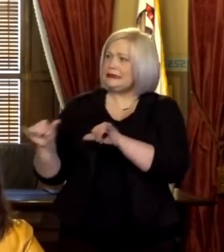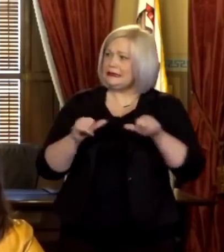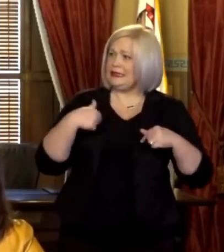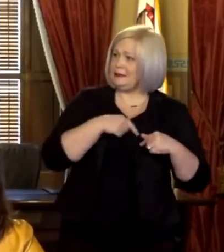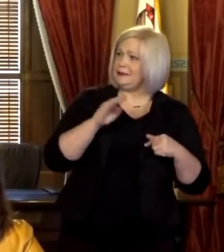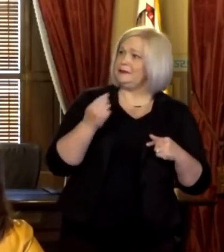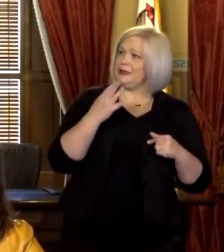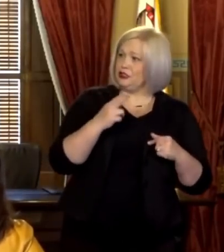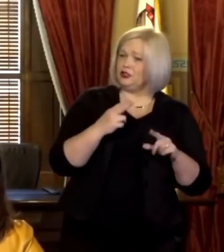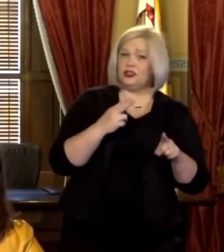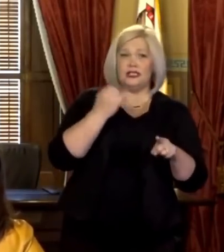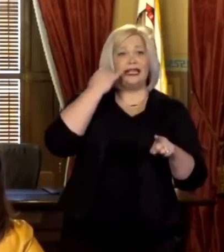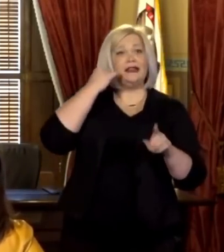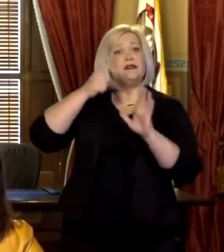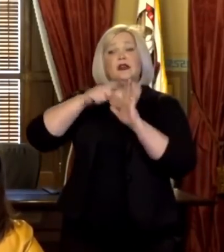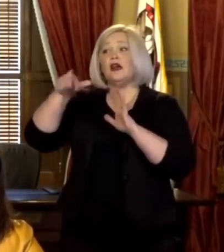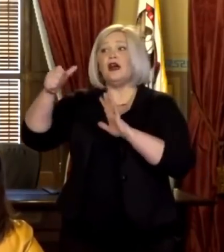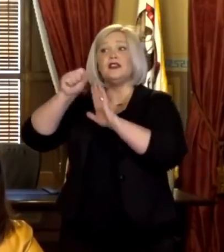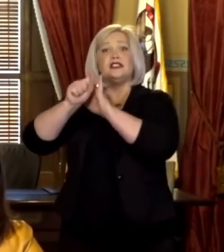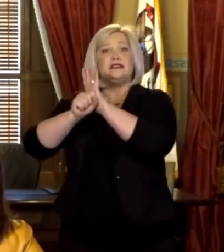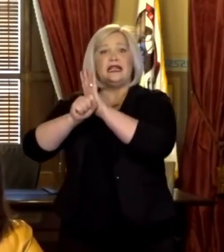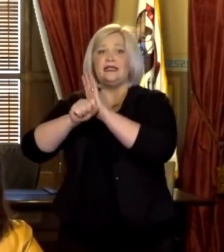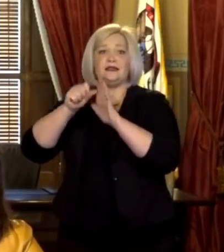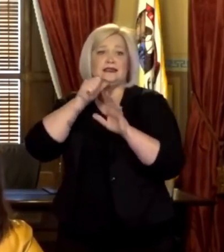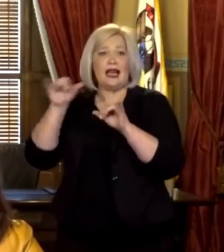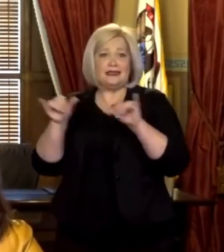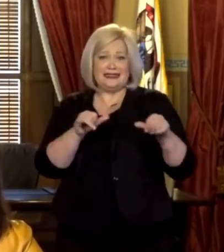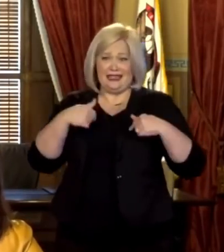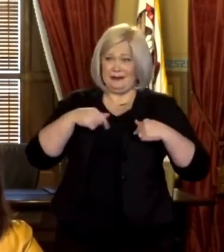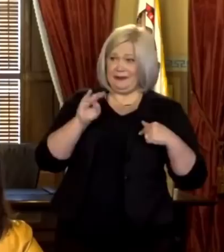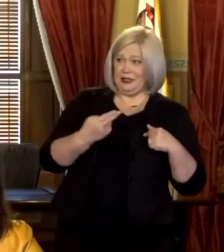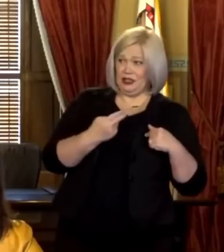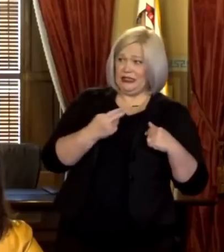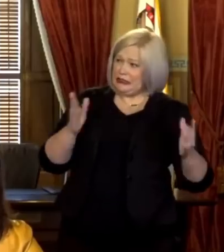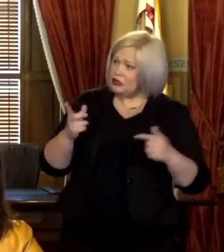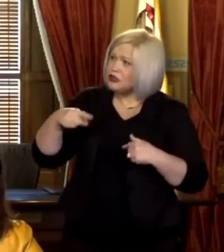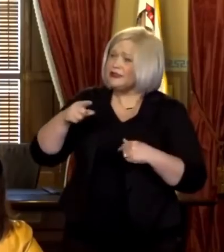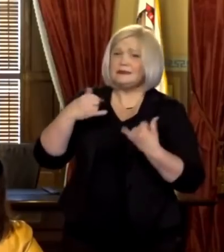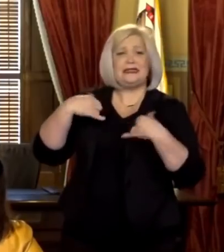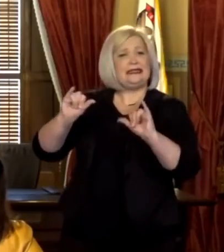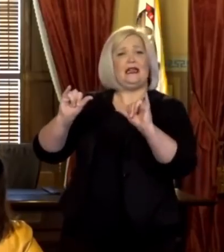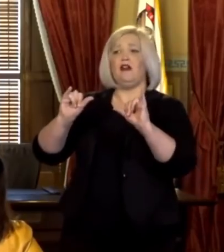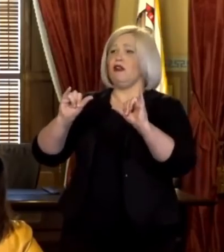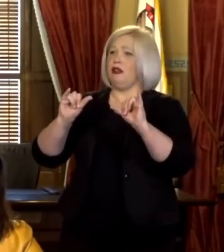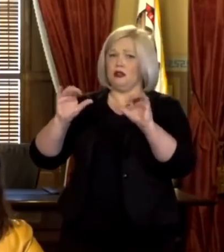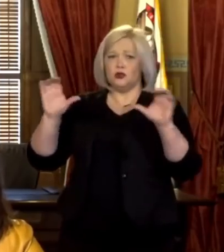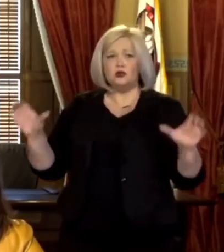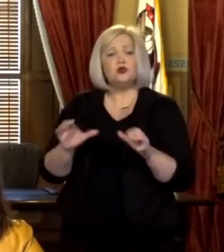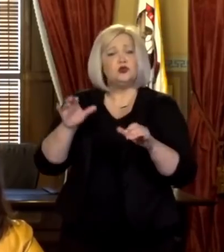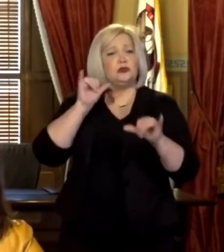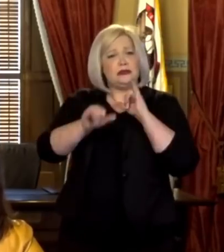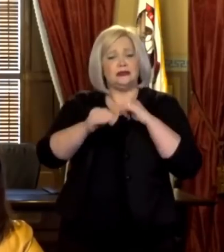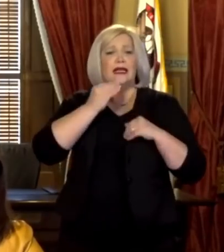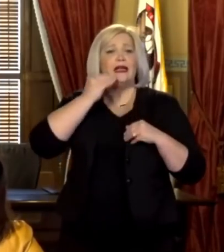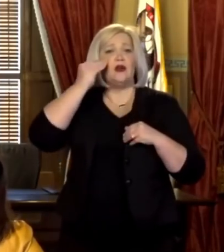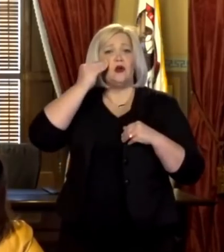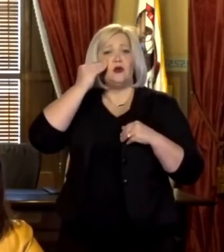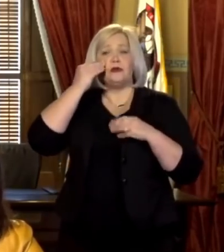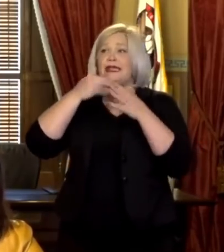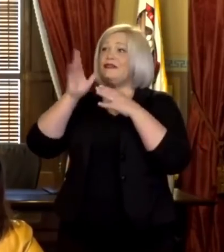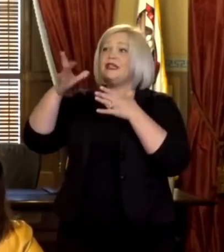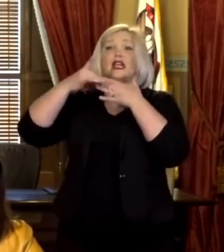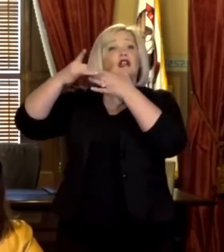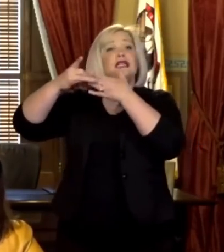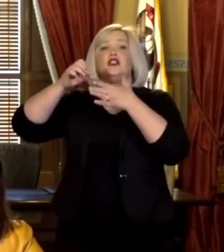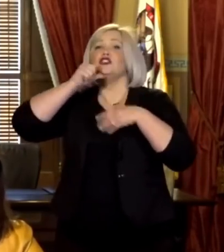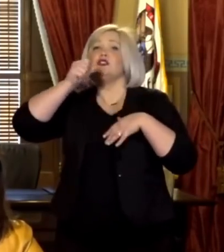know someone in a state that hasn't been as aggressive as we, encourage them to be so by calling them. Even if their leaders